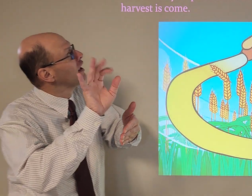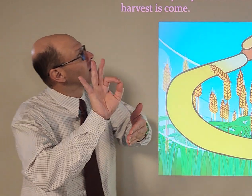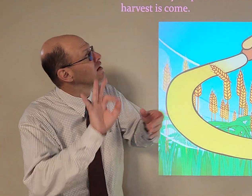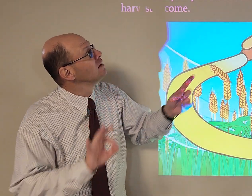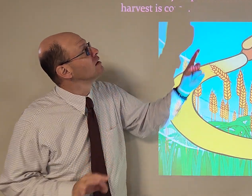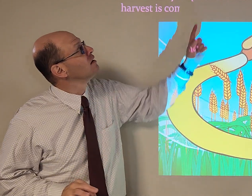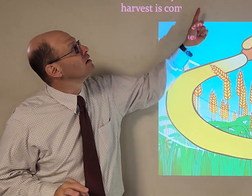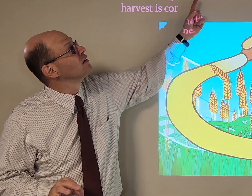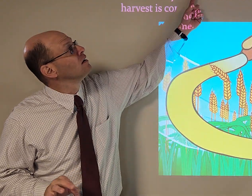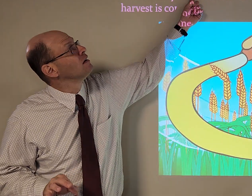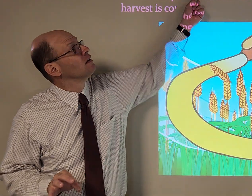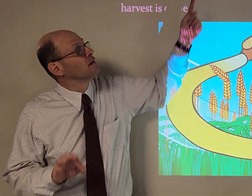Verse